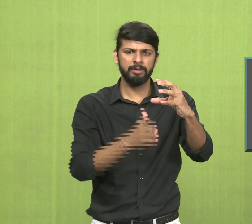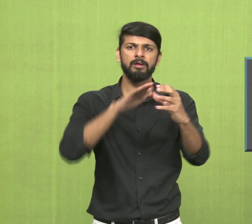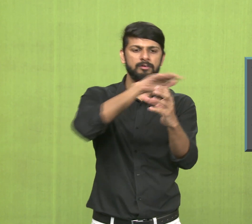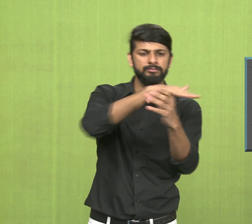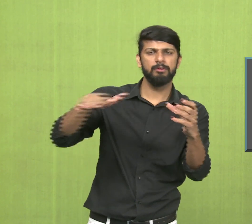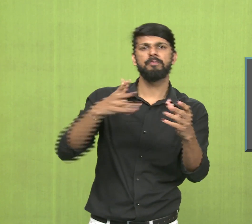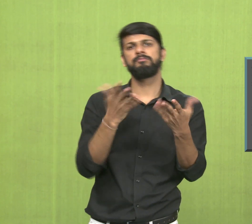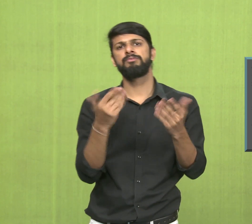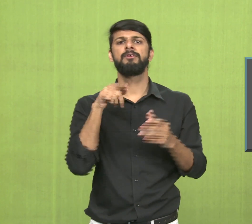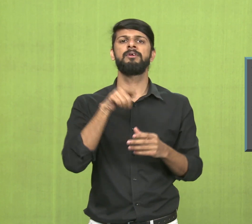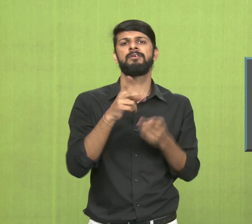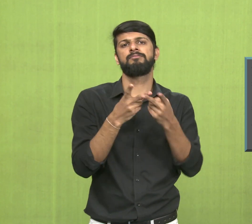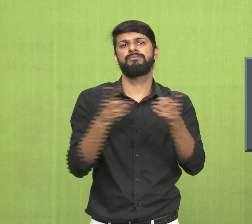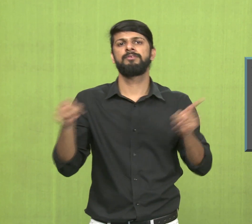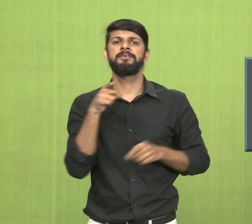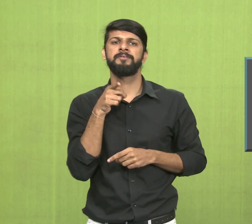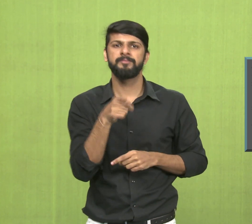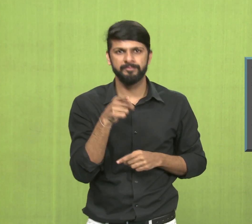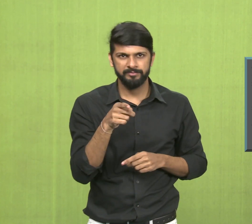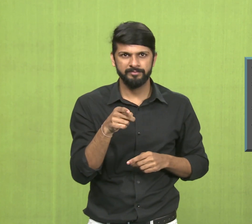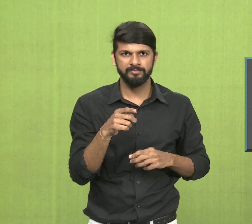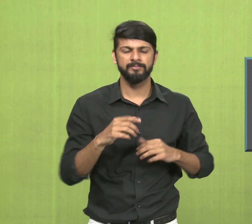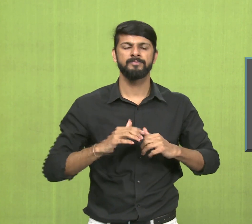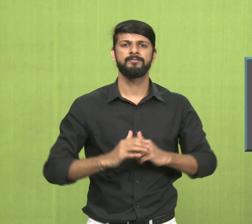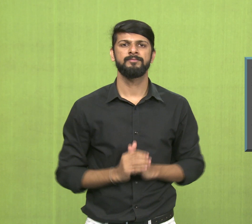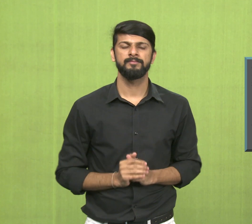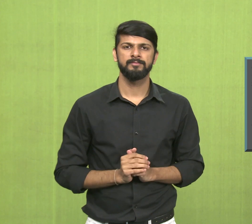Potato, yam, sweet potato can be cut length or cross section wise.